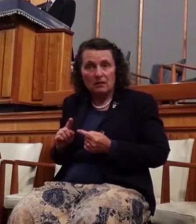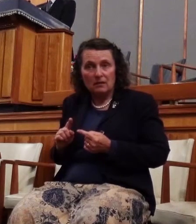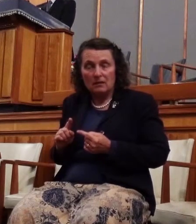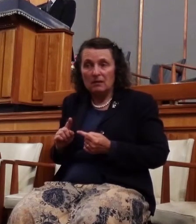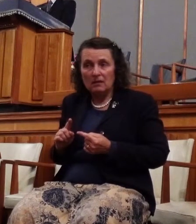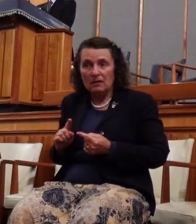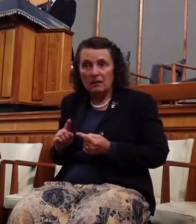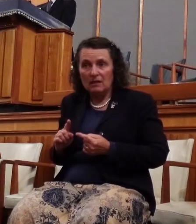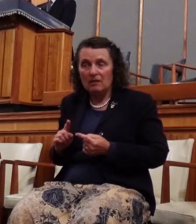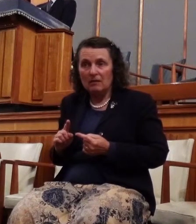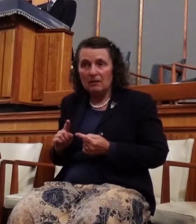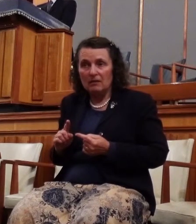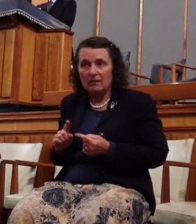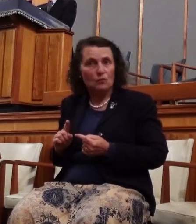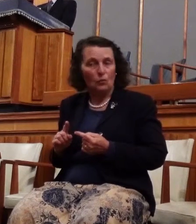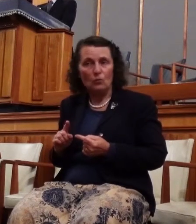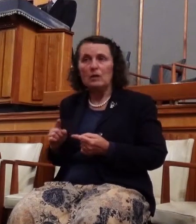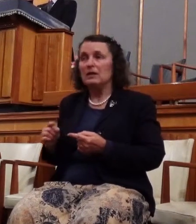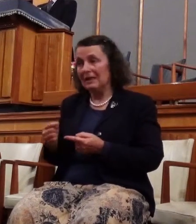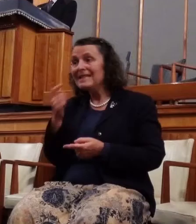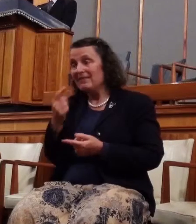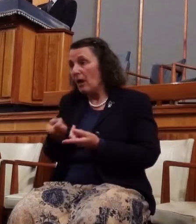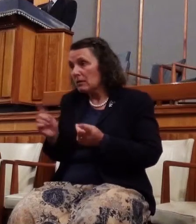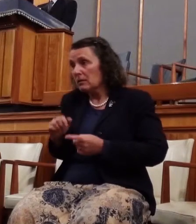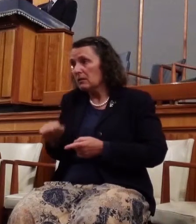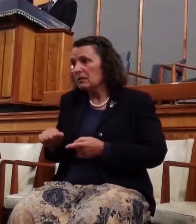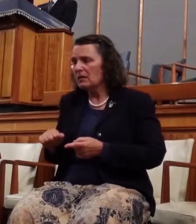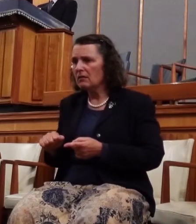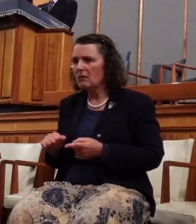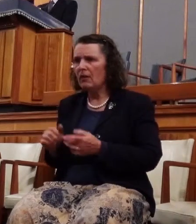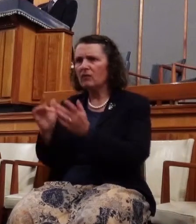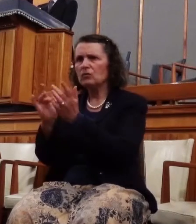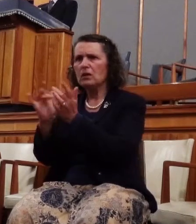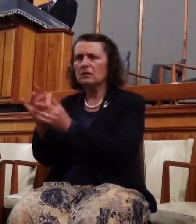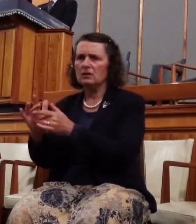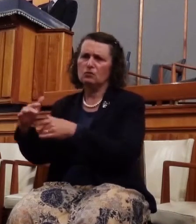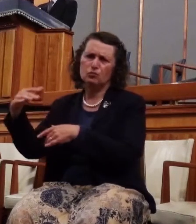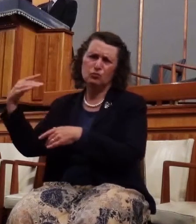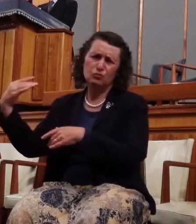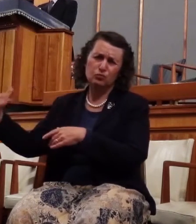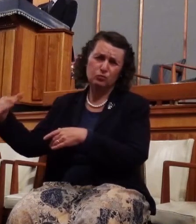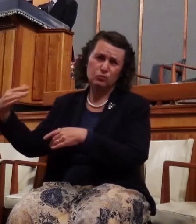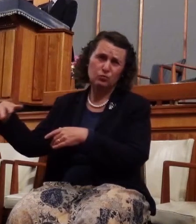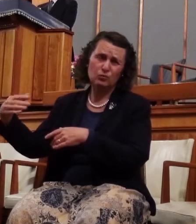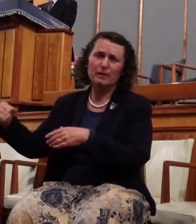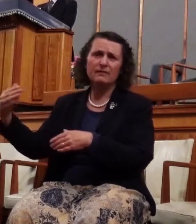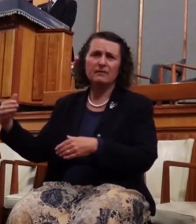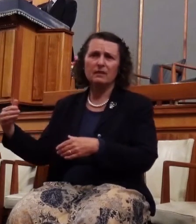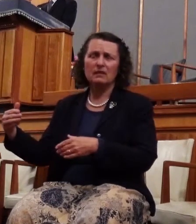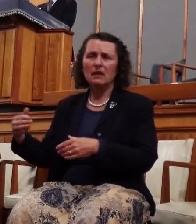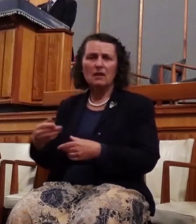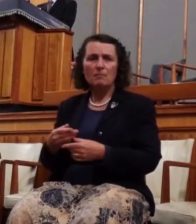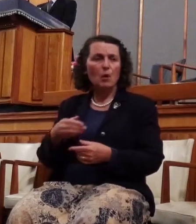have fabricated it. Man couldn't have concocted it. There is no way. The most generous, the most intelligent